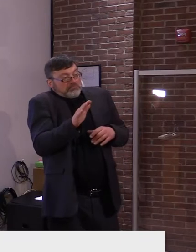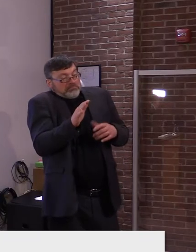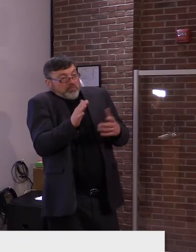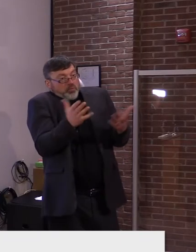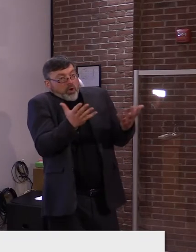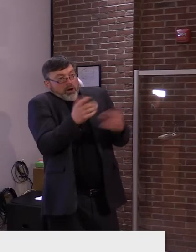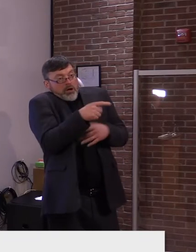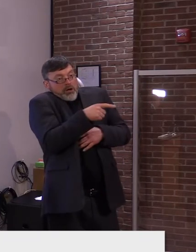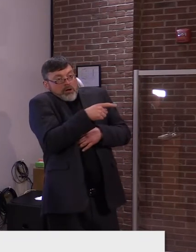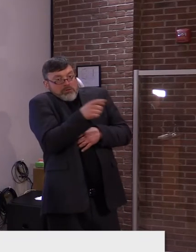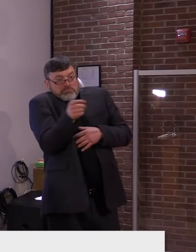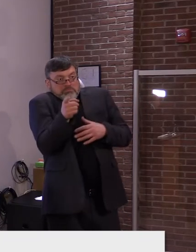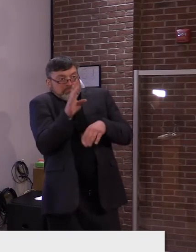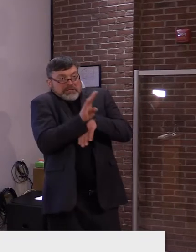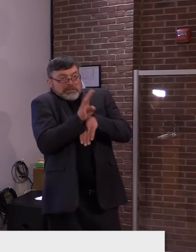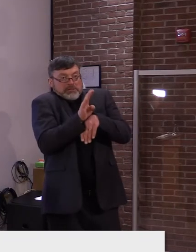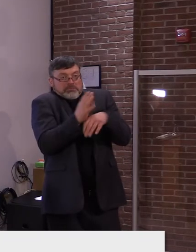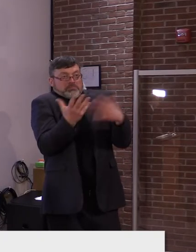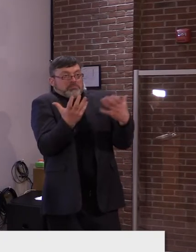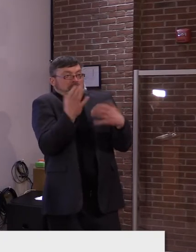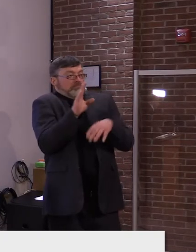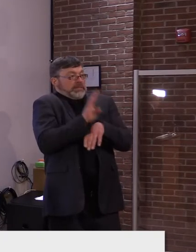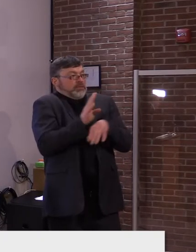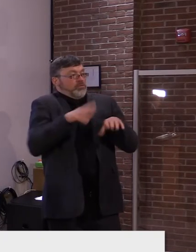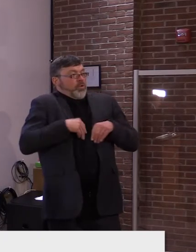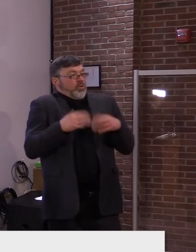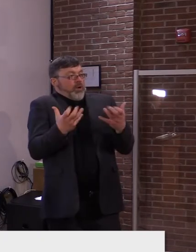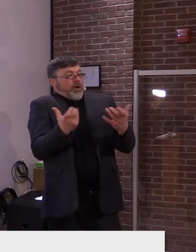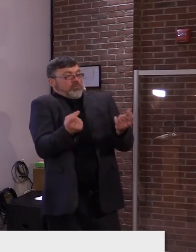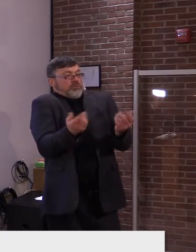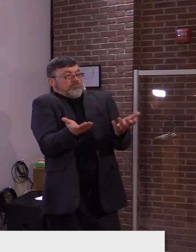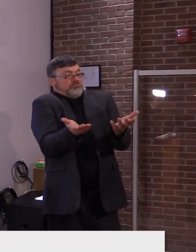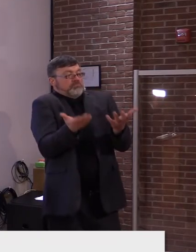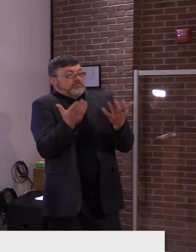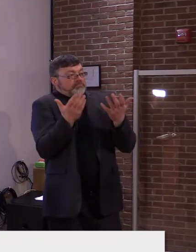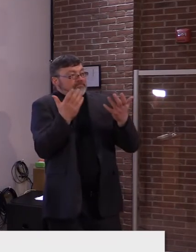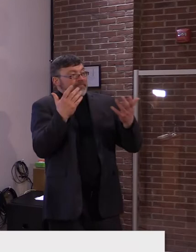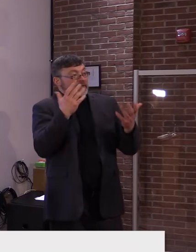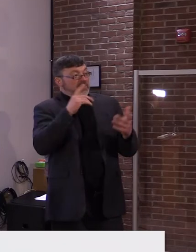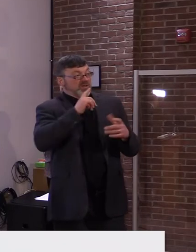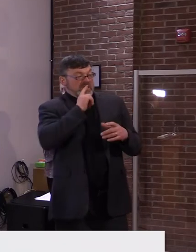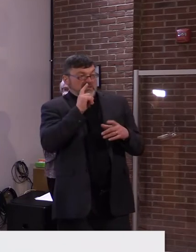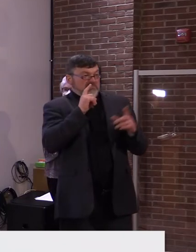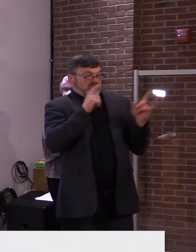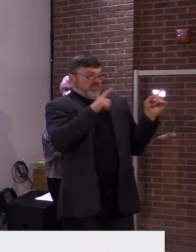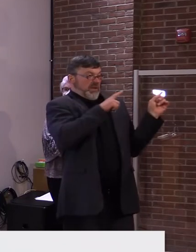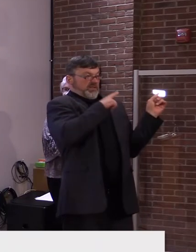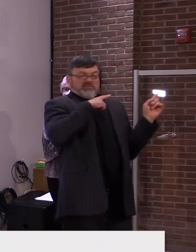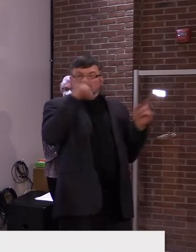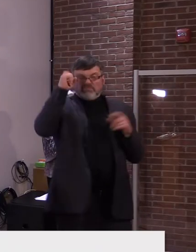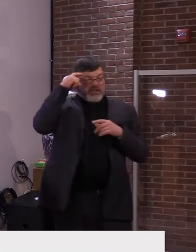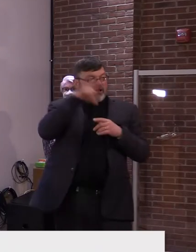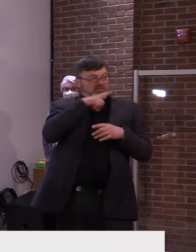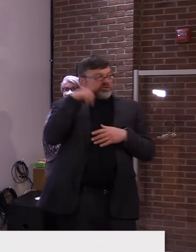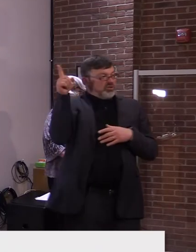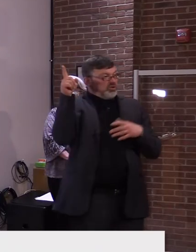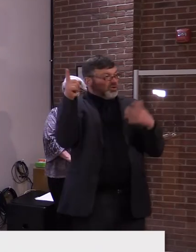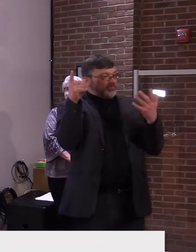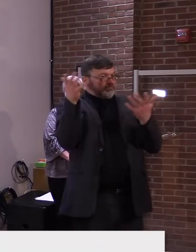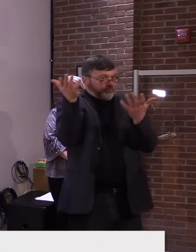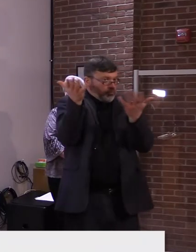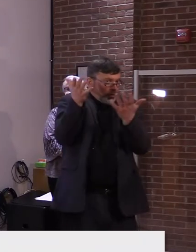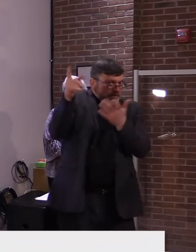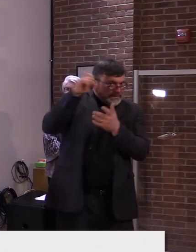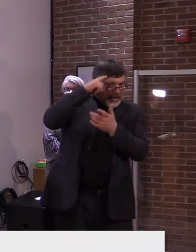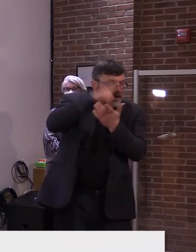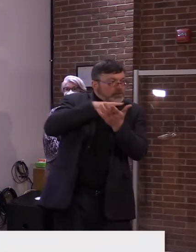I believe that it put a pause on the legislation moving forward, and I don't know where it's at right now. But, you know, seeing the chart